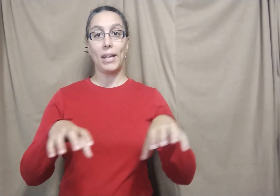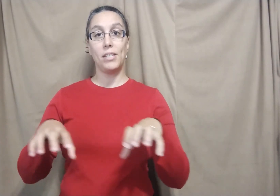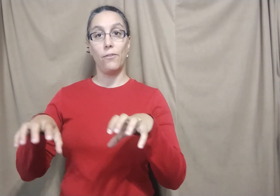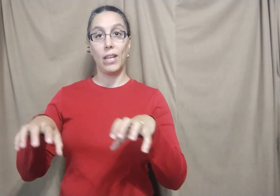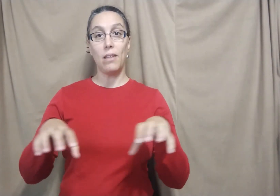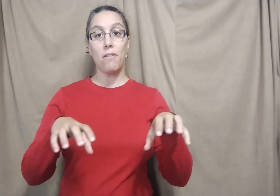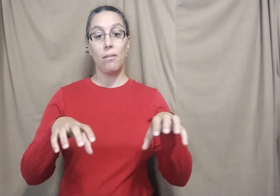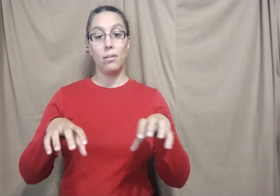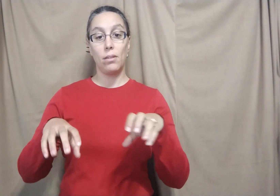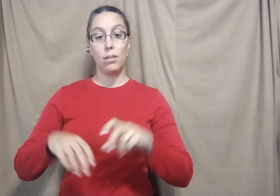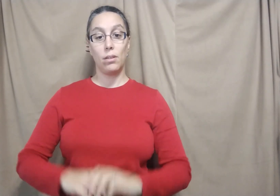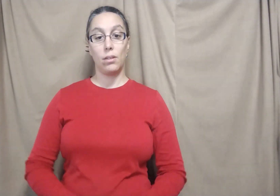activities,